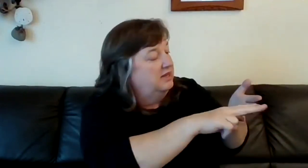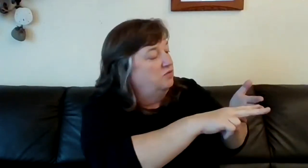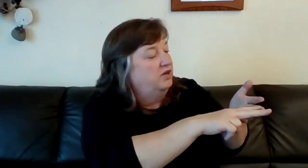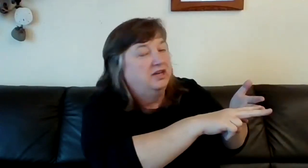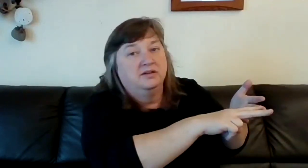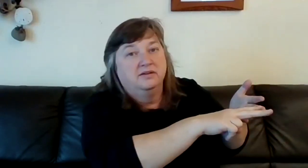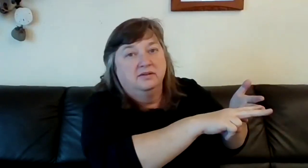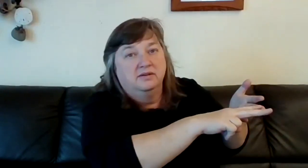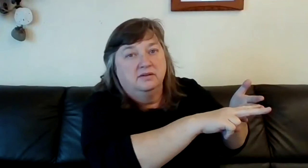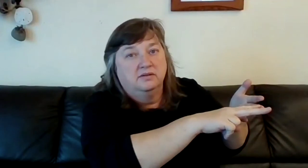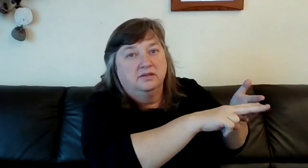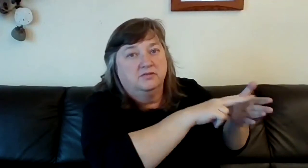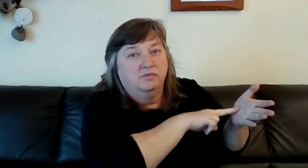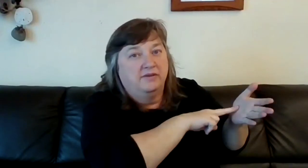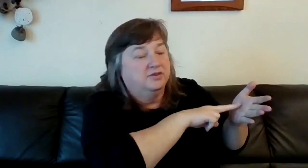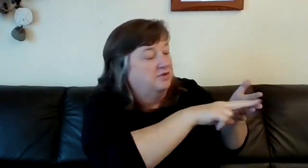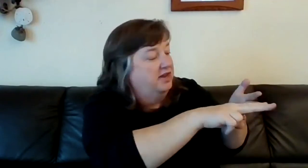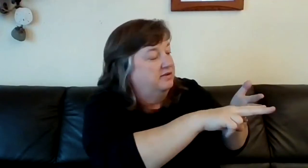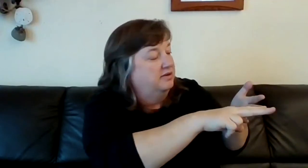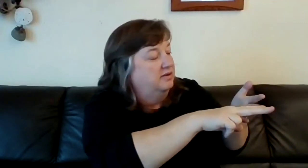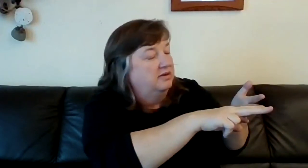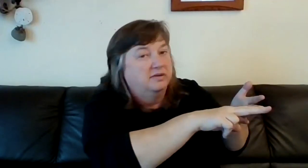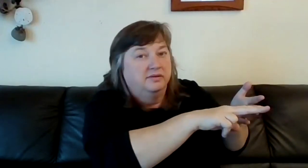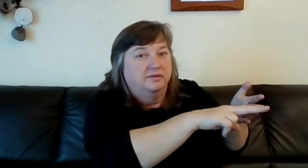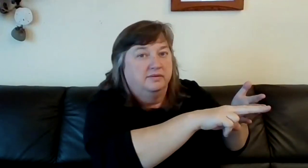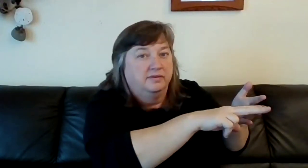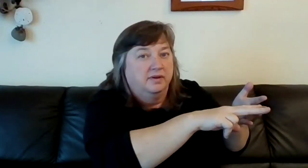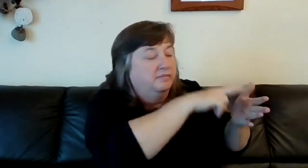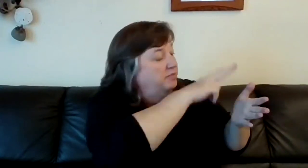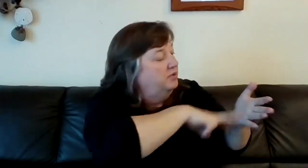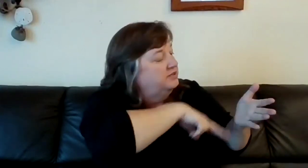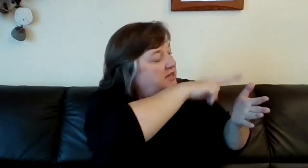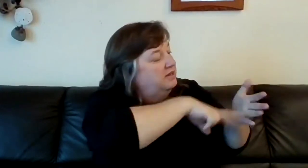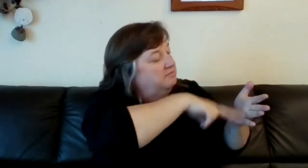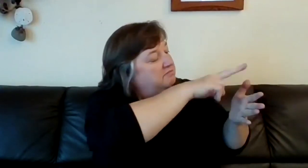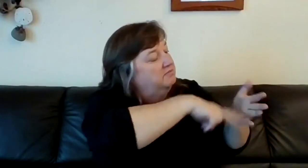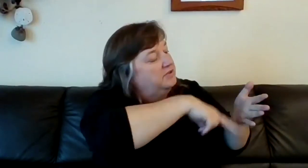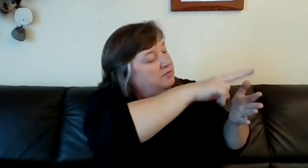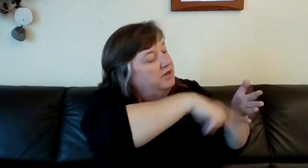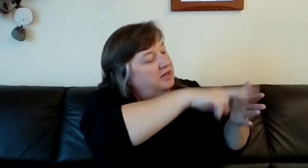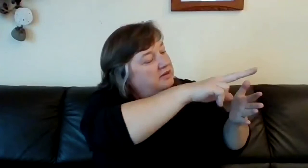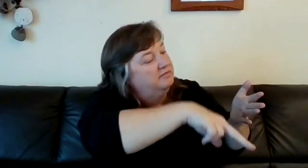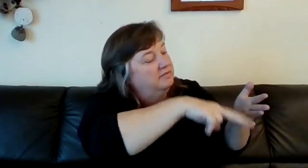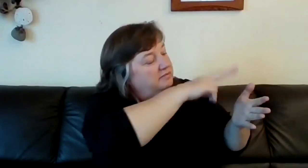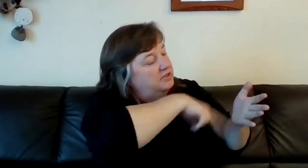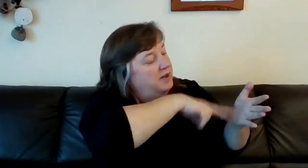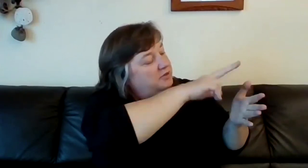can read just from left to right. But mostly they're reading top to